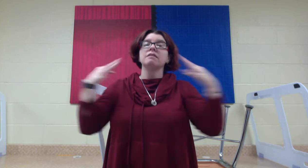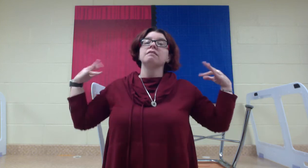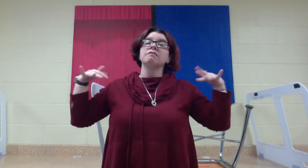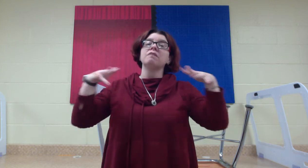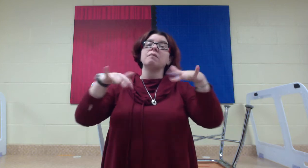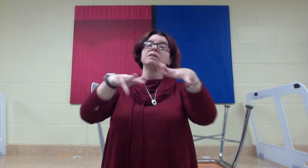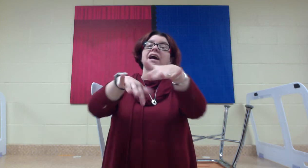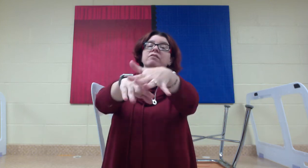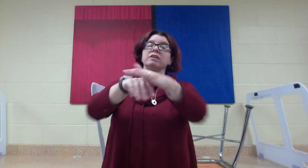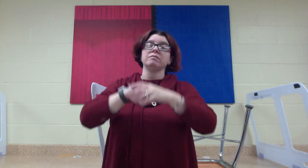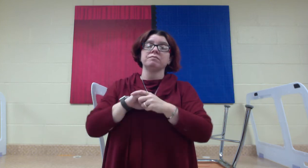Family gathering.